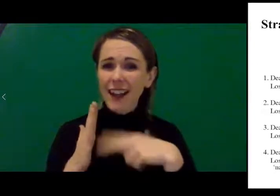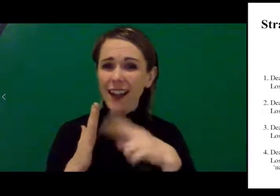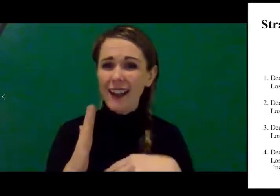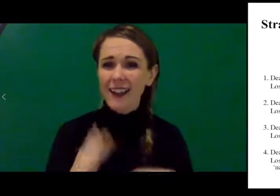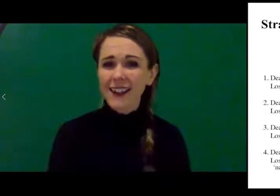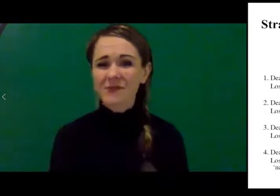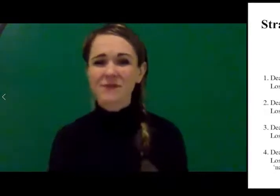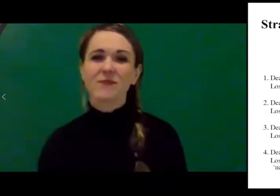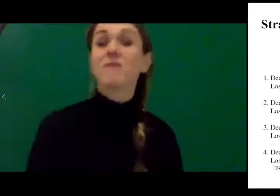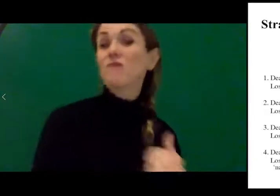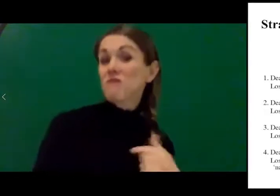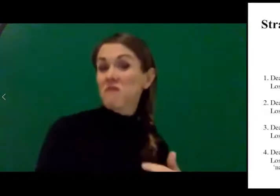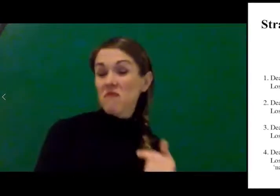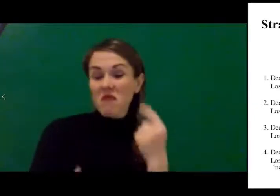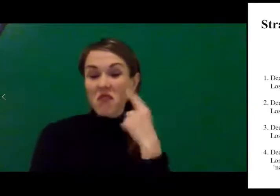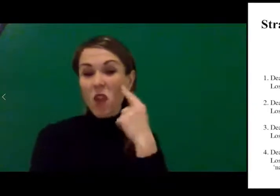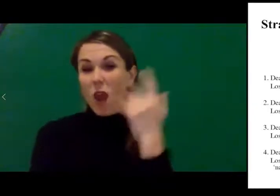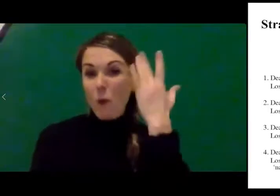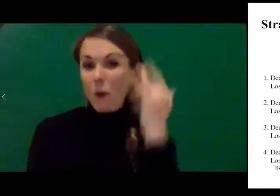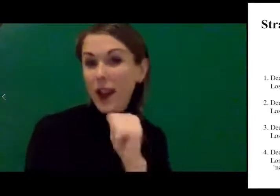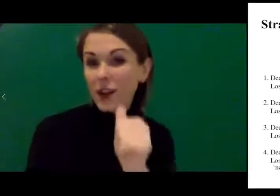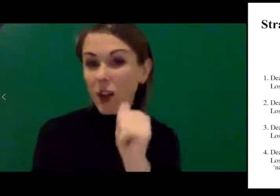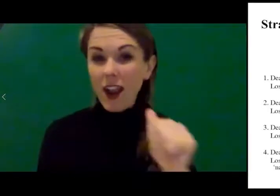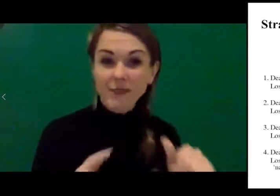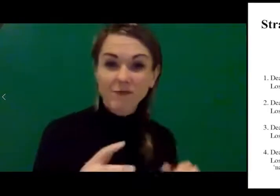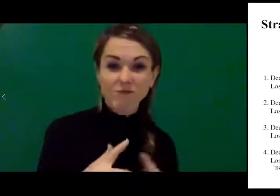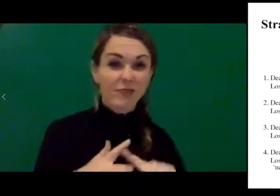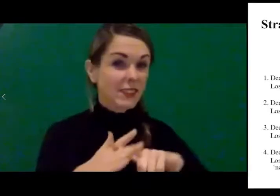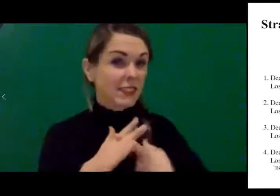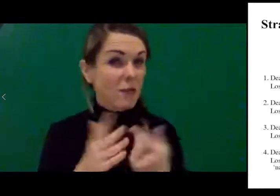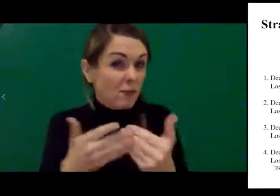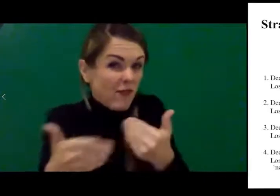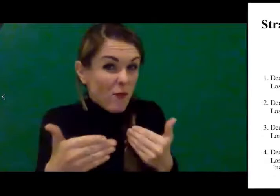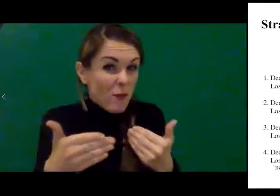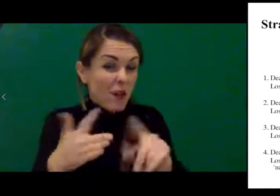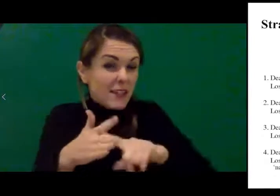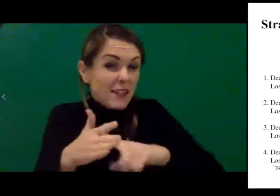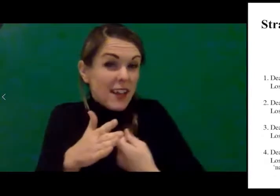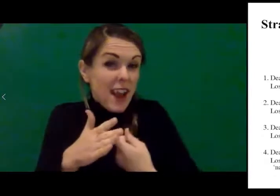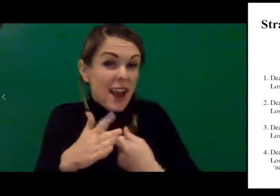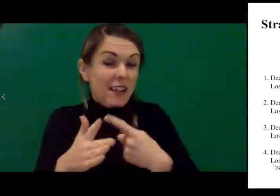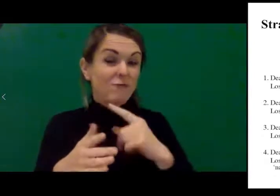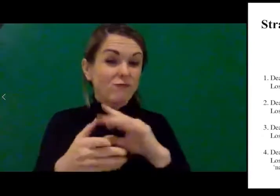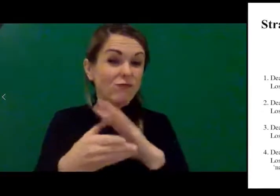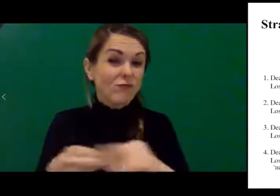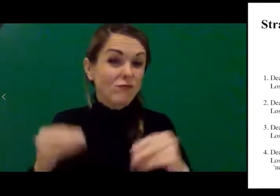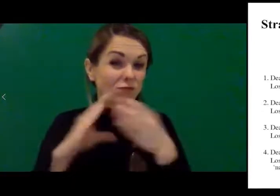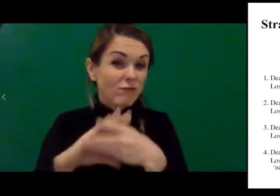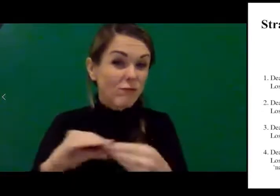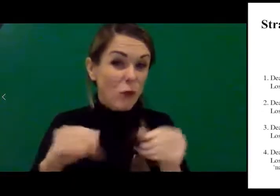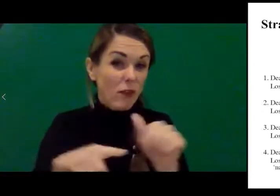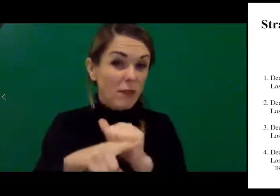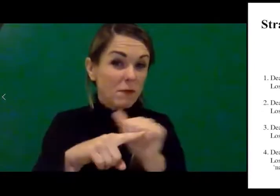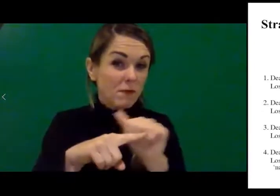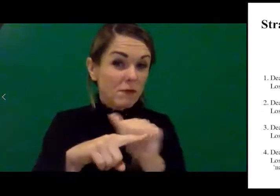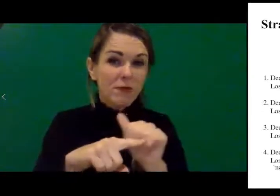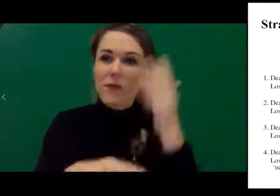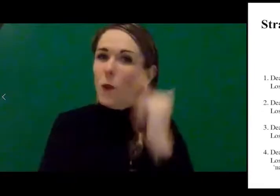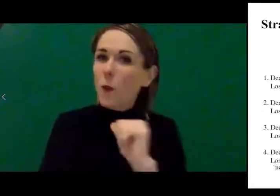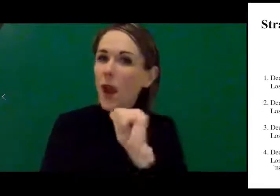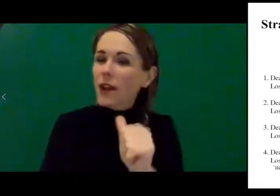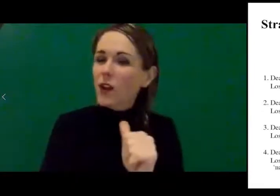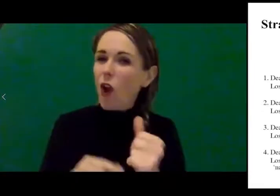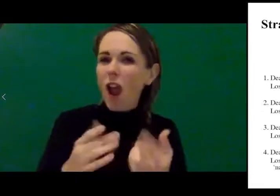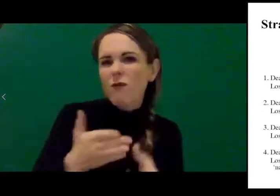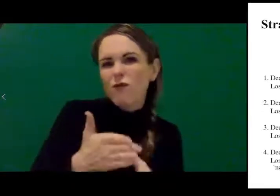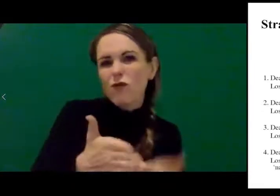I thought, why not, before we get started with the book and our practice of ASL storytelling, I think we should